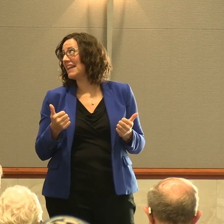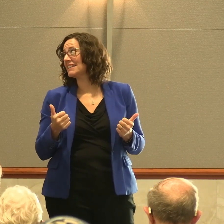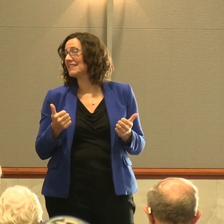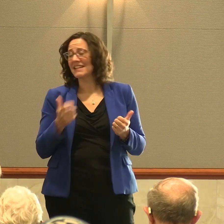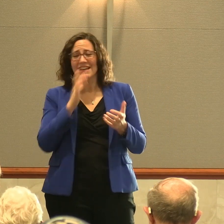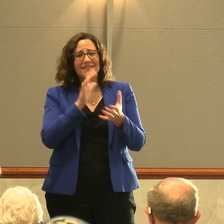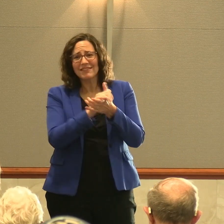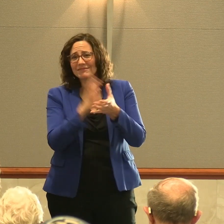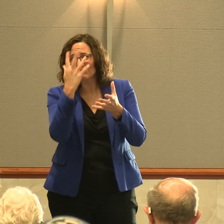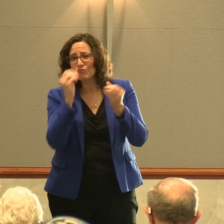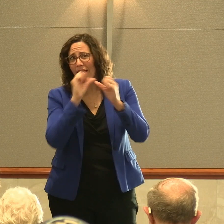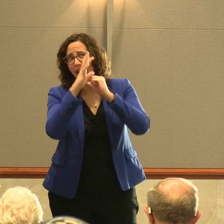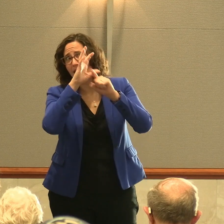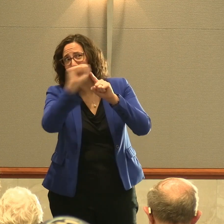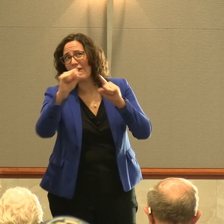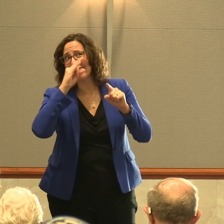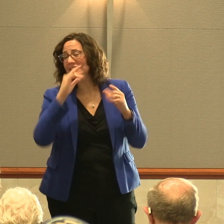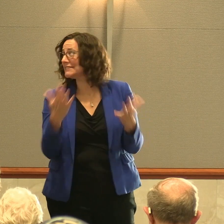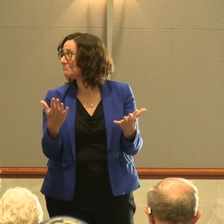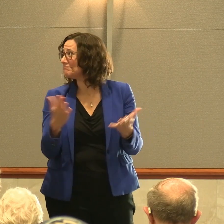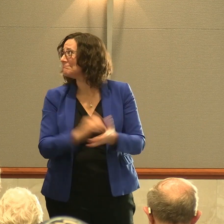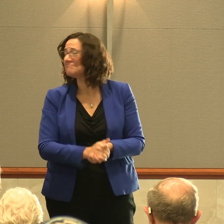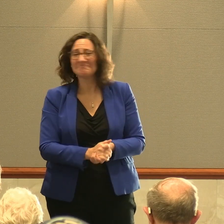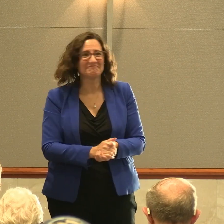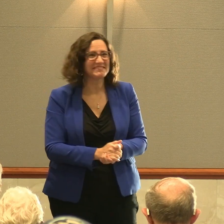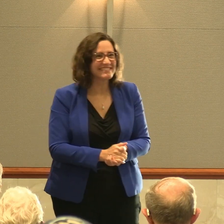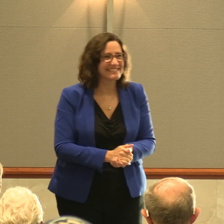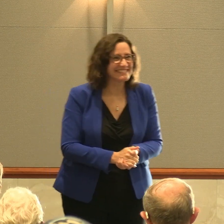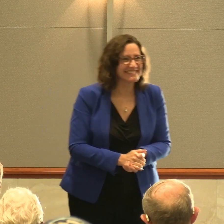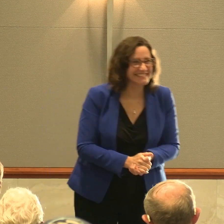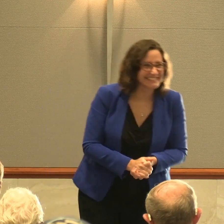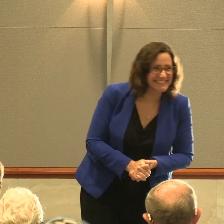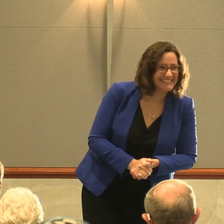Naches von de Kinder. You got it. Okay.